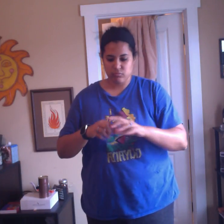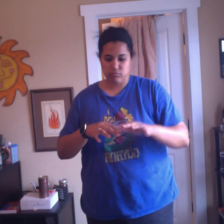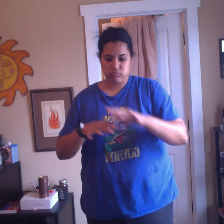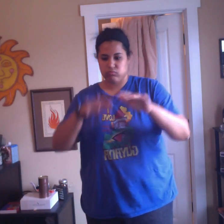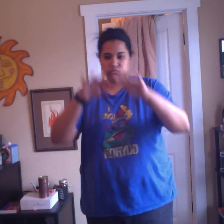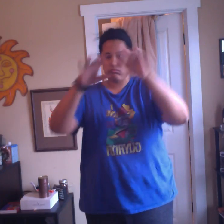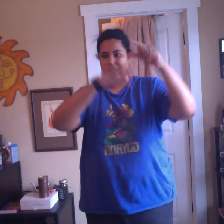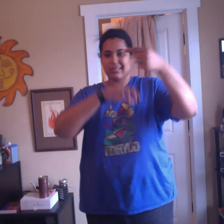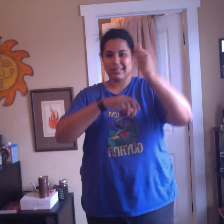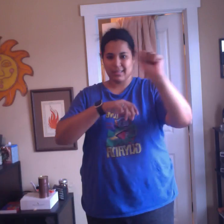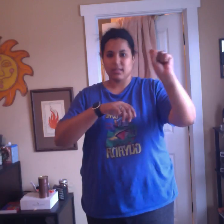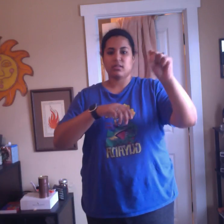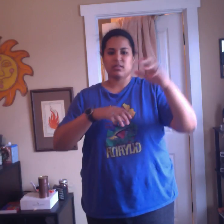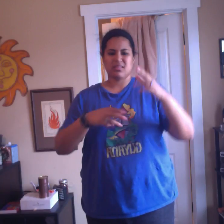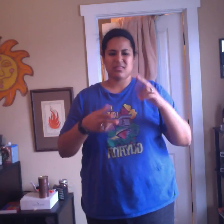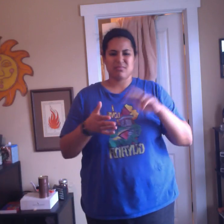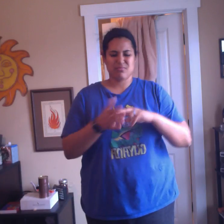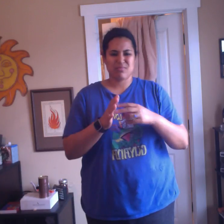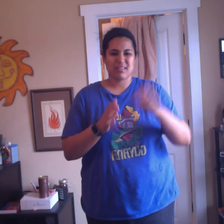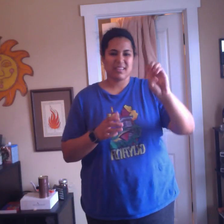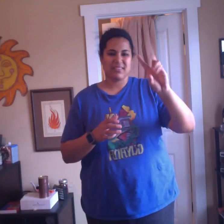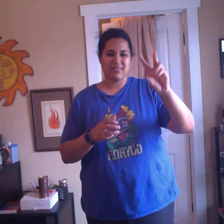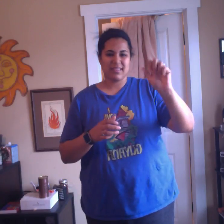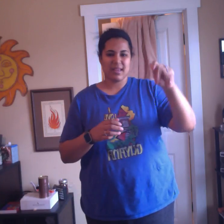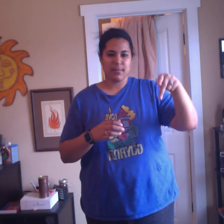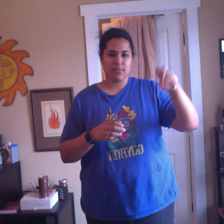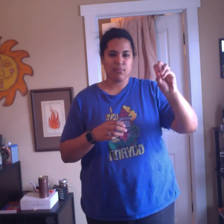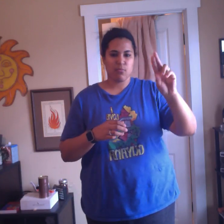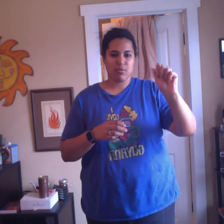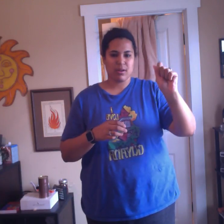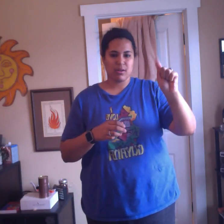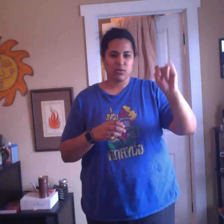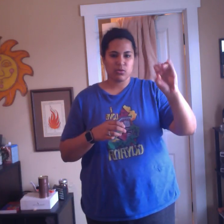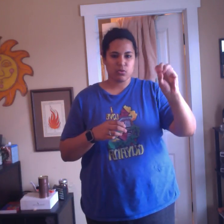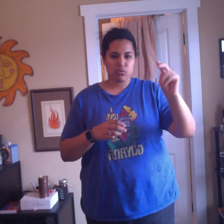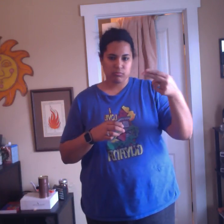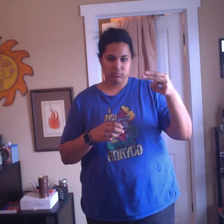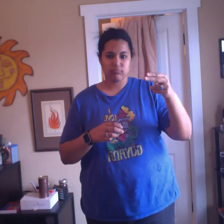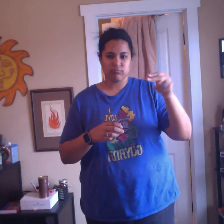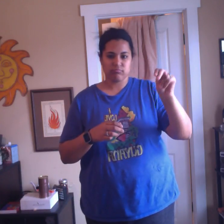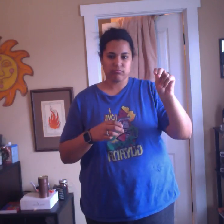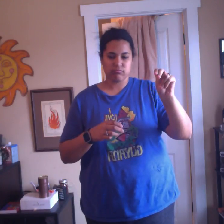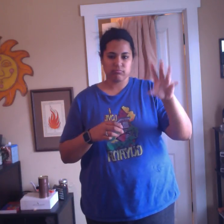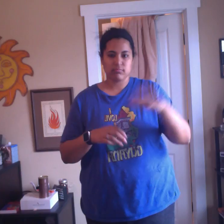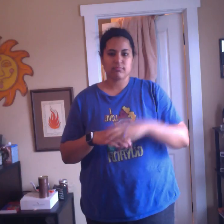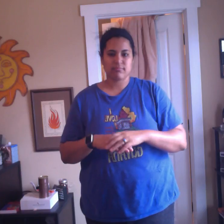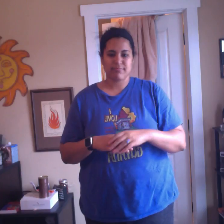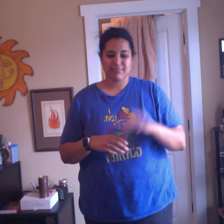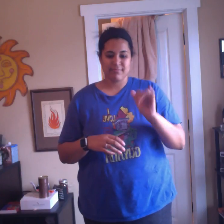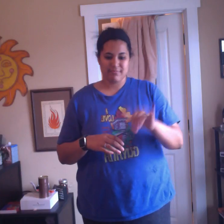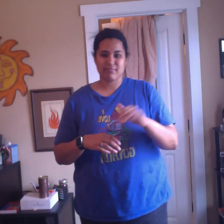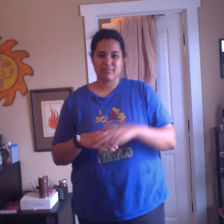atmosphere. And that, my friends, is evaporation! Whew, that's hard in the old vocal